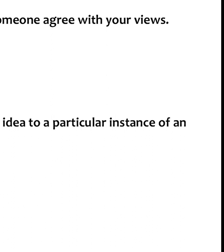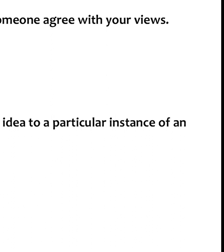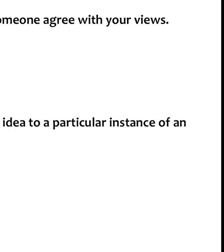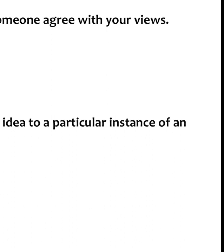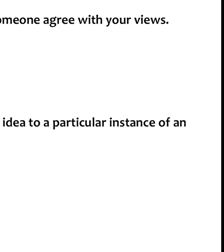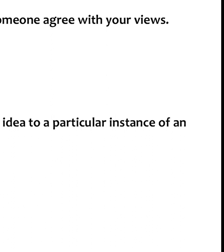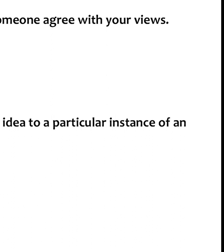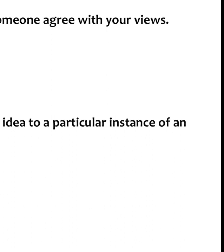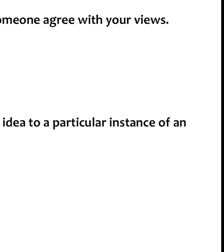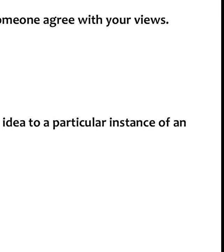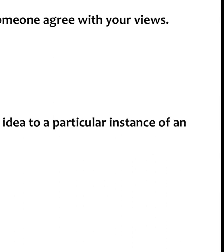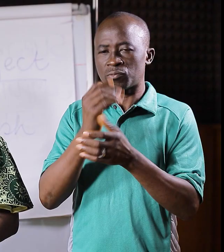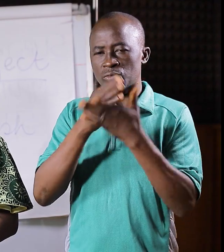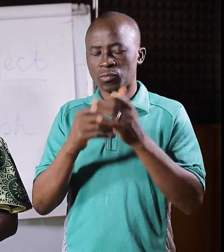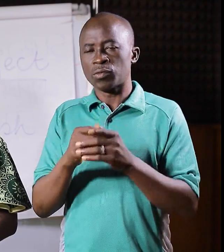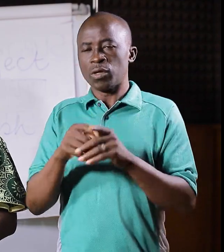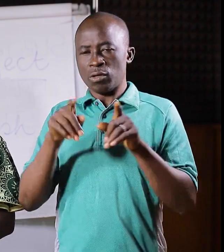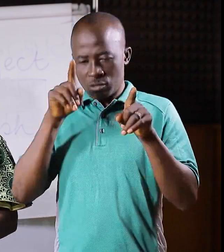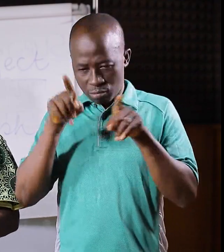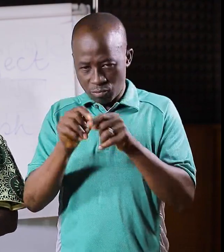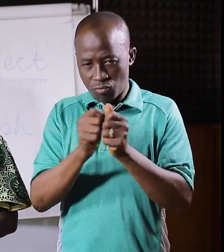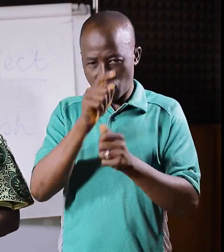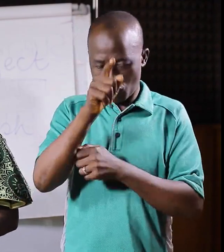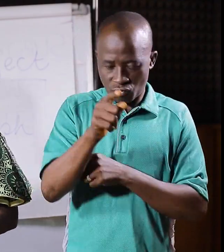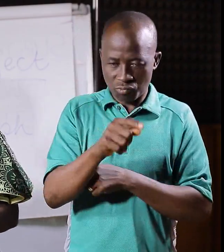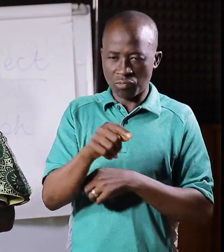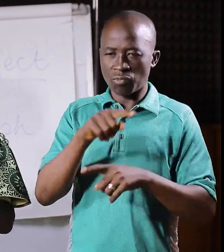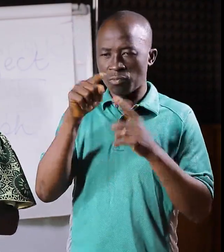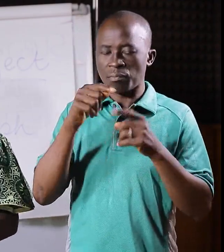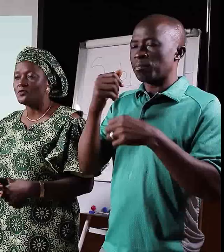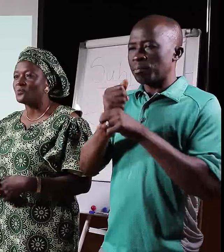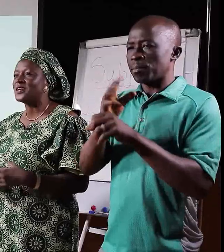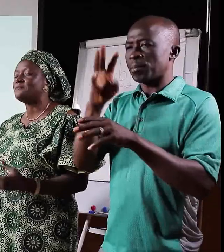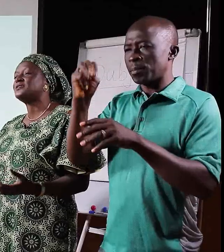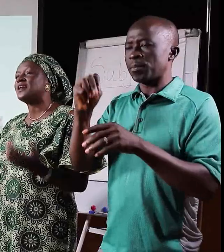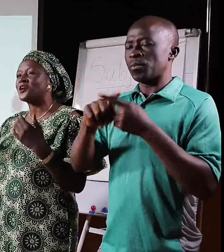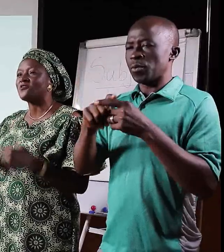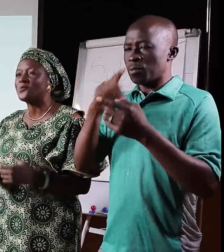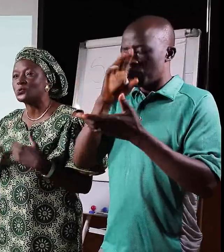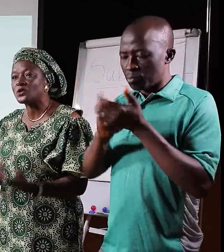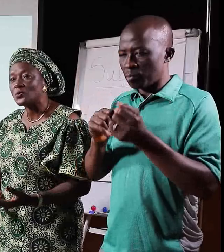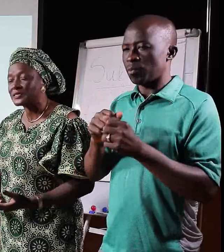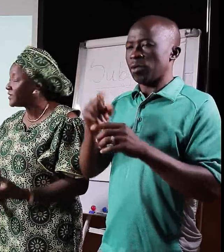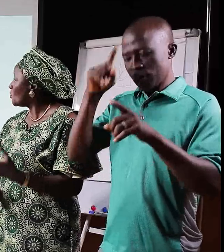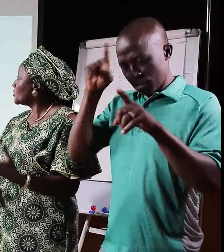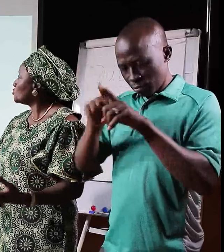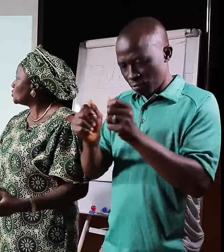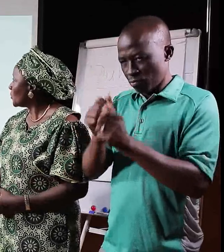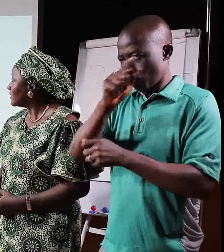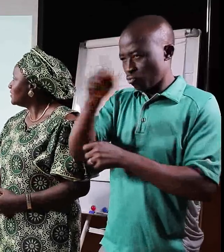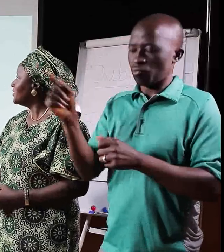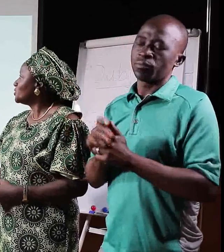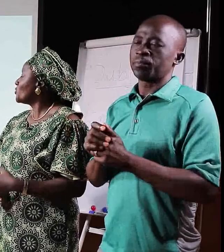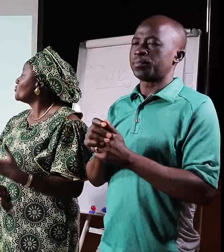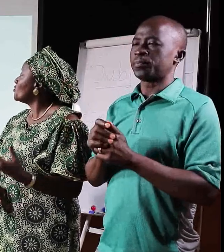Intending to make someone agree with your views. When you try to persuade, you make the person believe you, you make the person agree with what you are saying or what you are